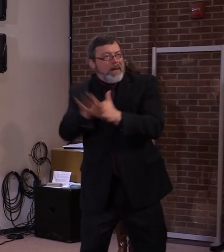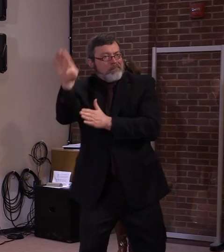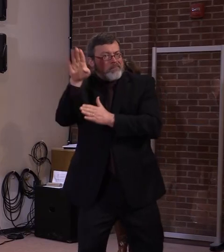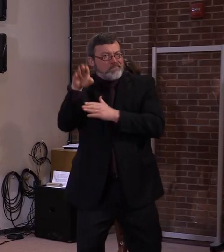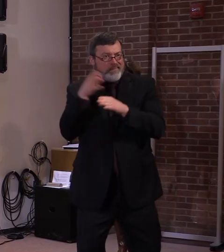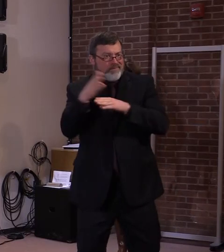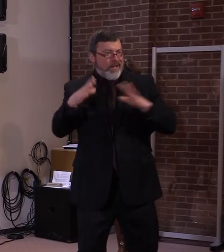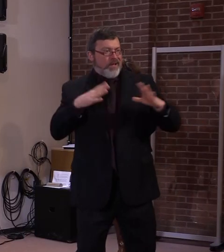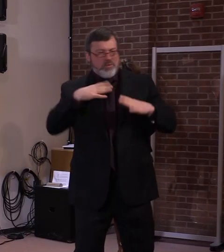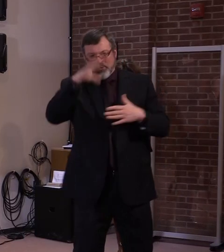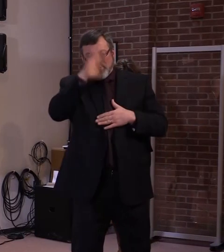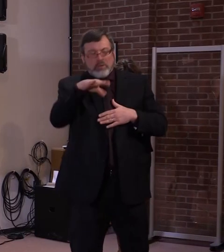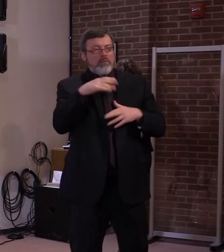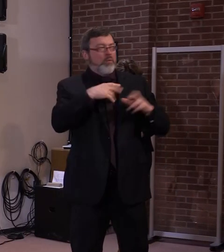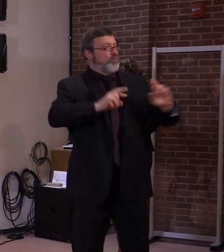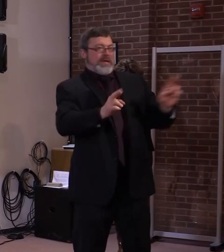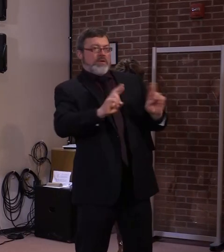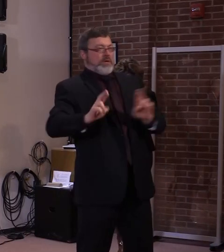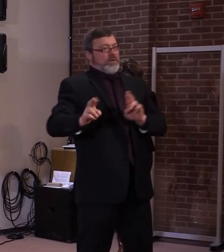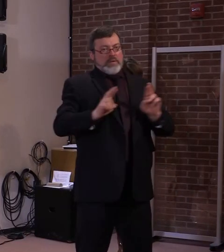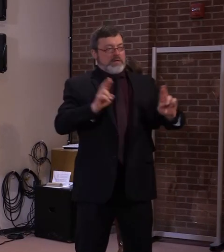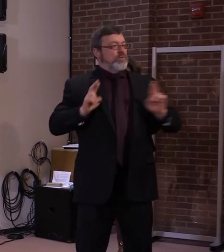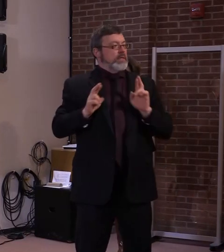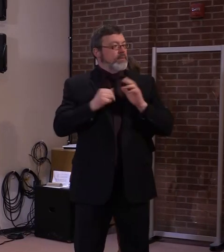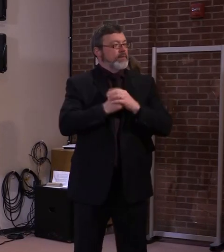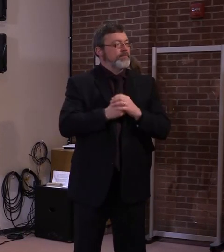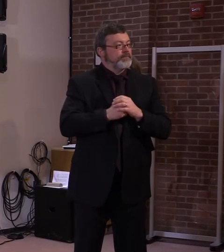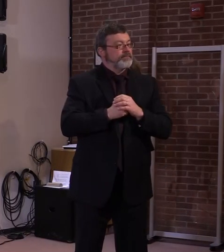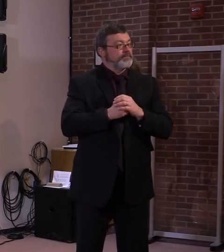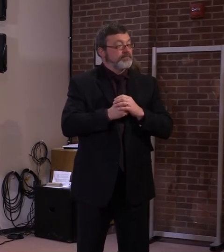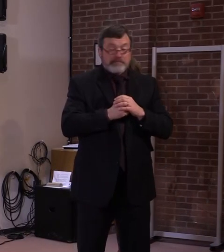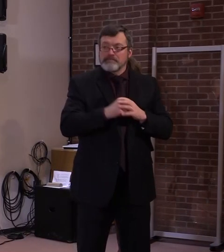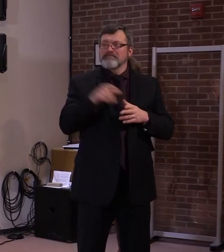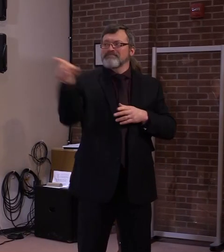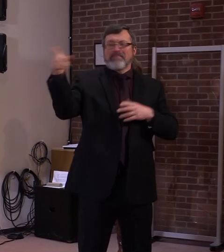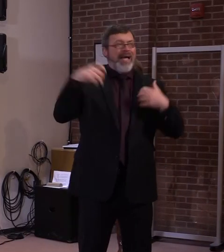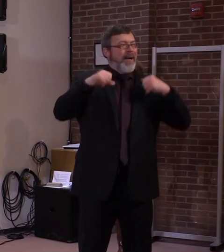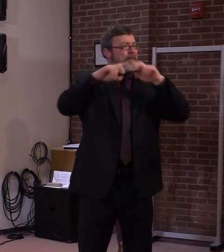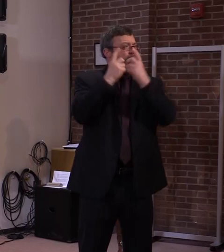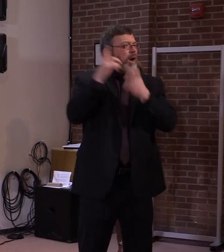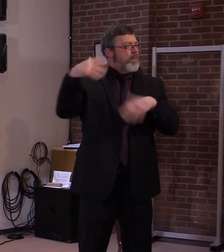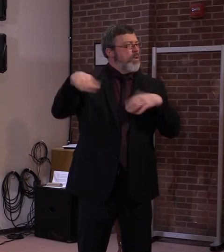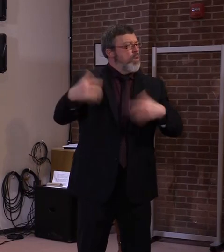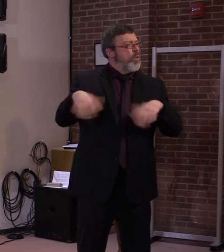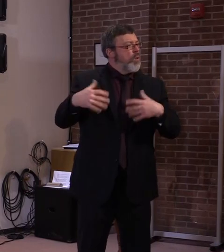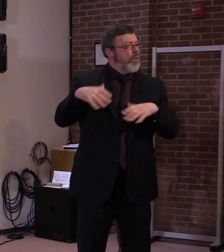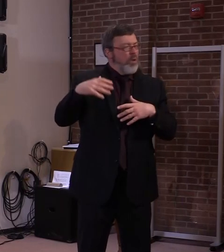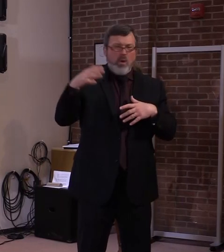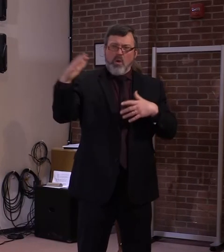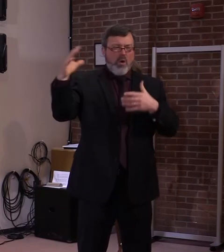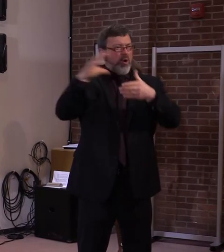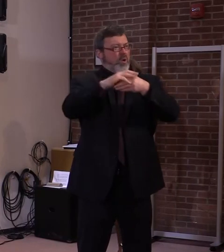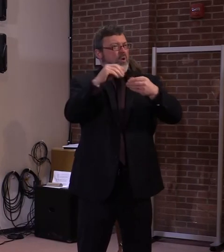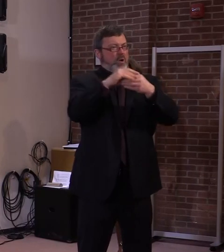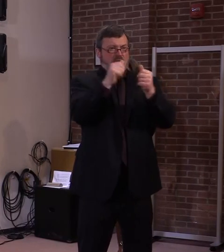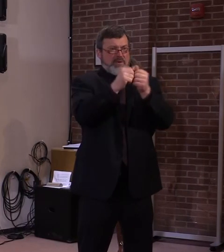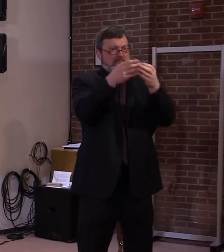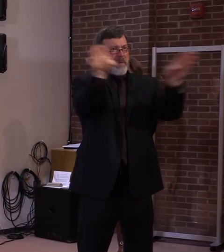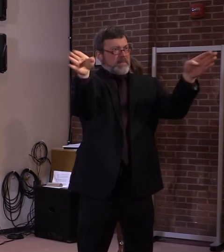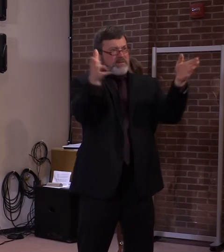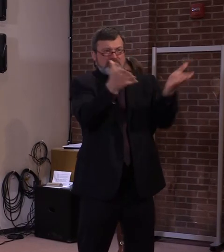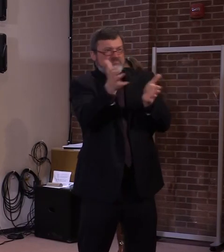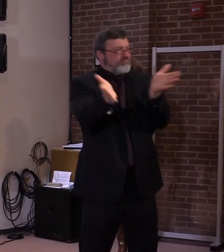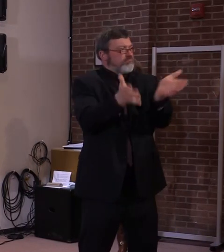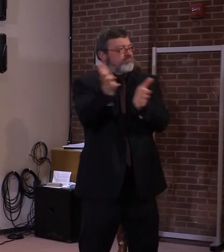thank the staff at the Department of Health, the Department of Public Safety, and particularly Emergency Management, as well as